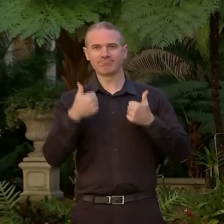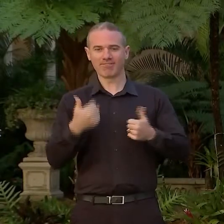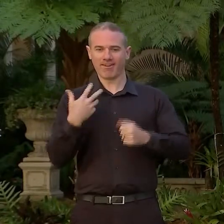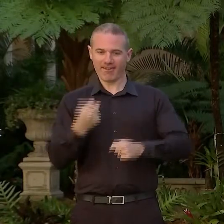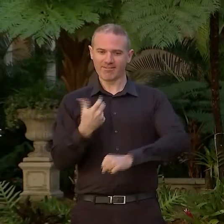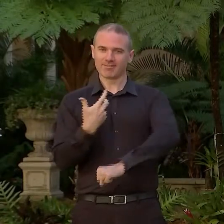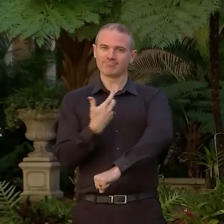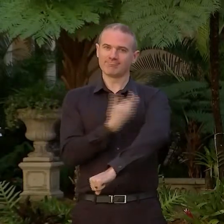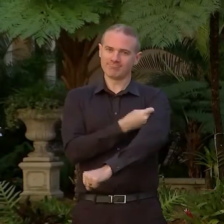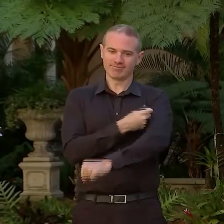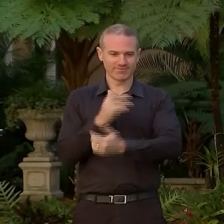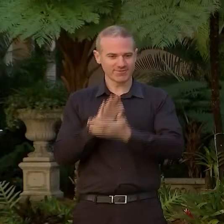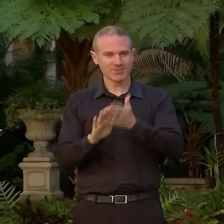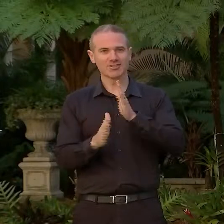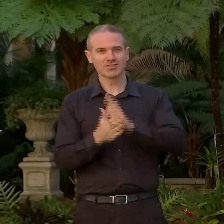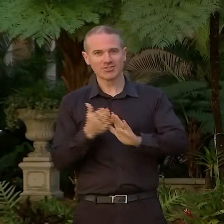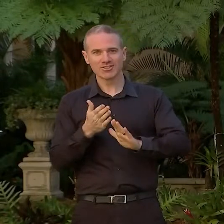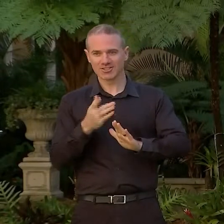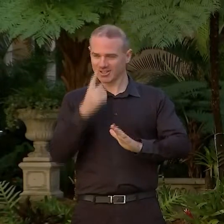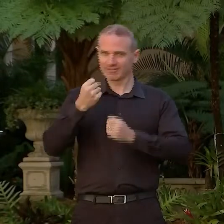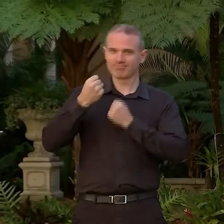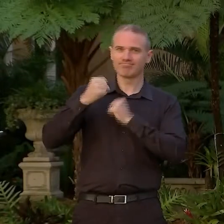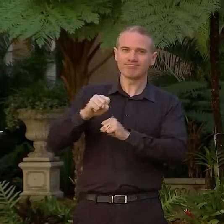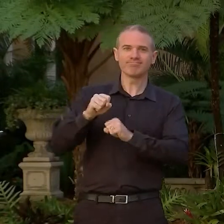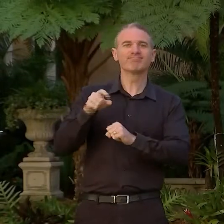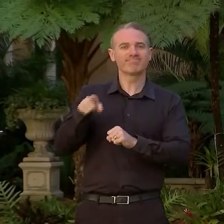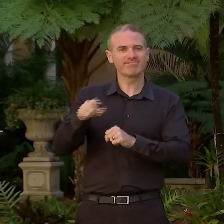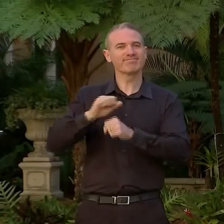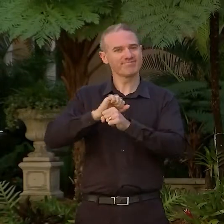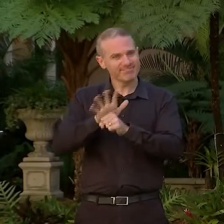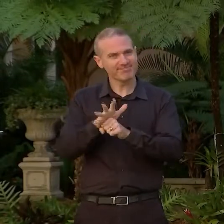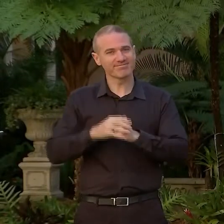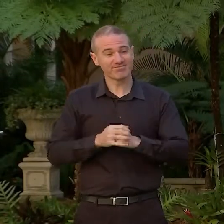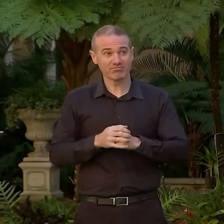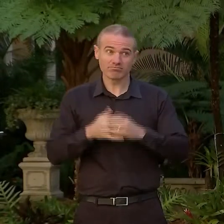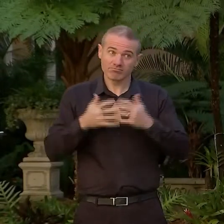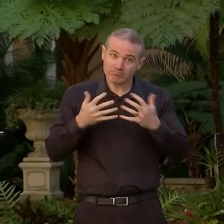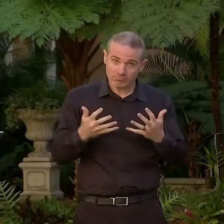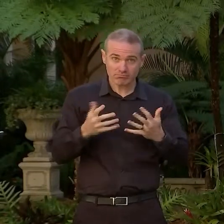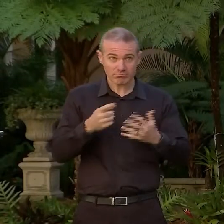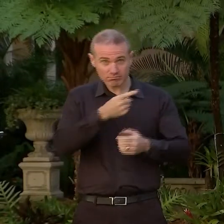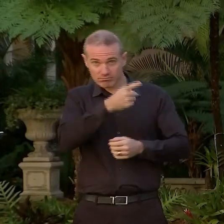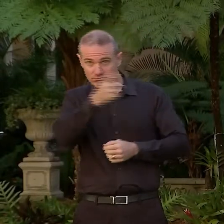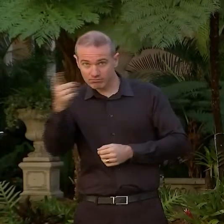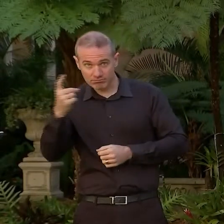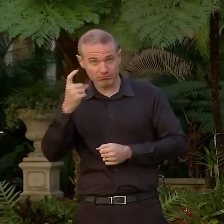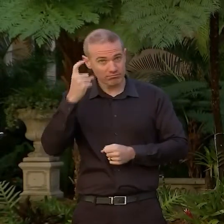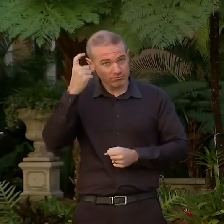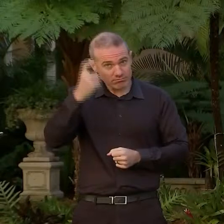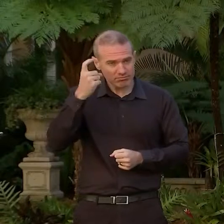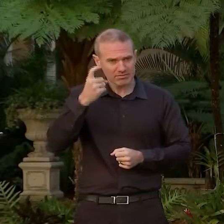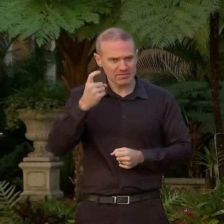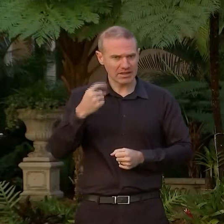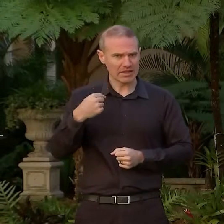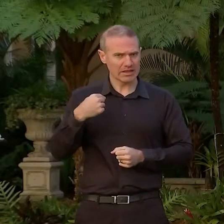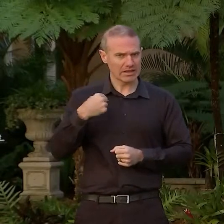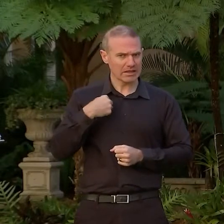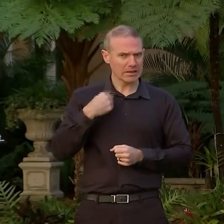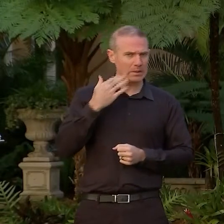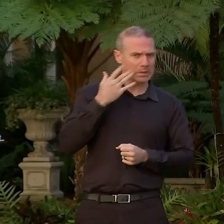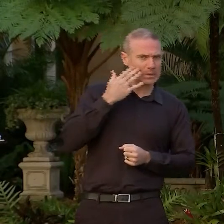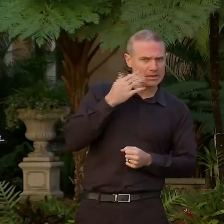this vaccine and this virus. So everyone, if you are thinking about when to get your